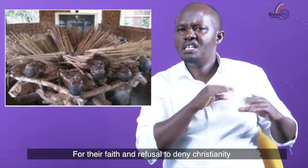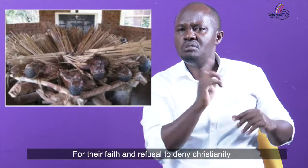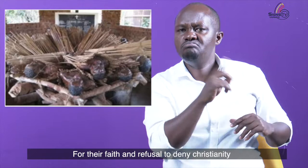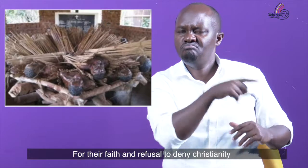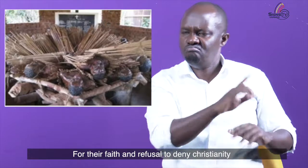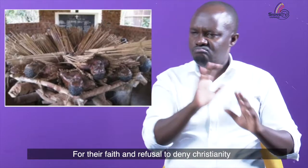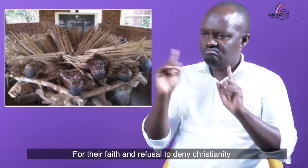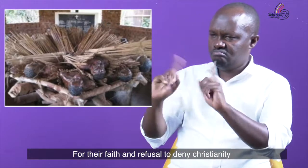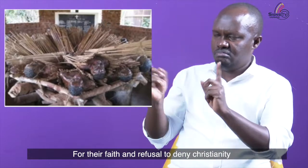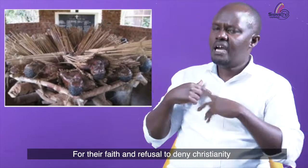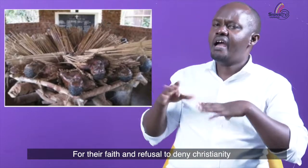Christianity.